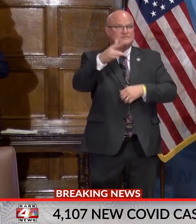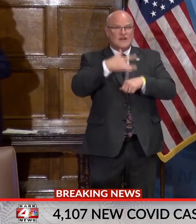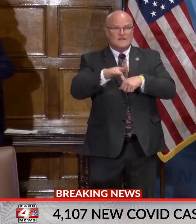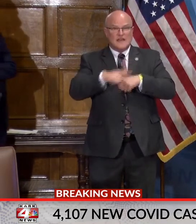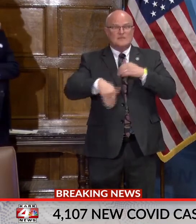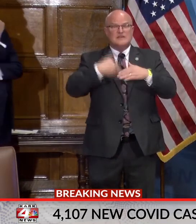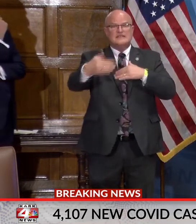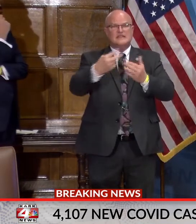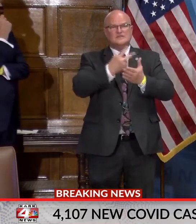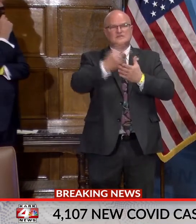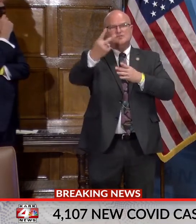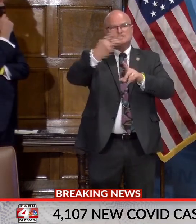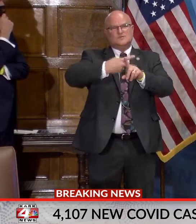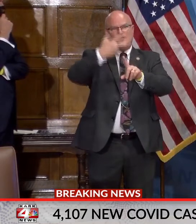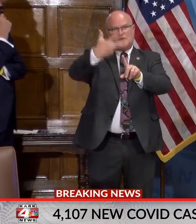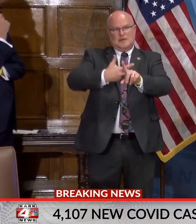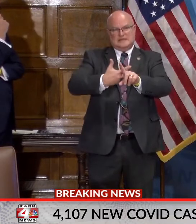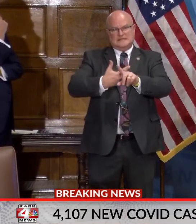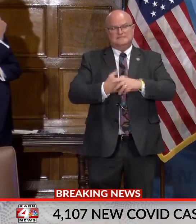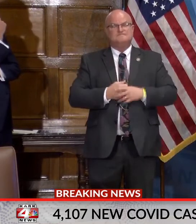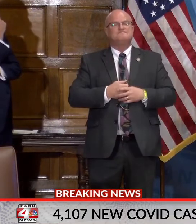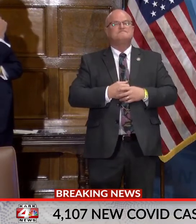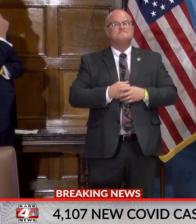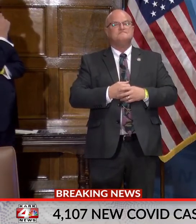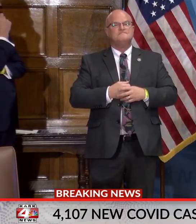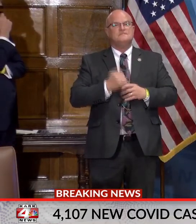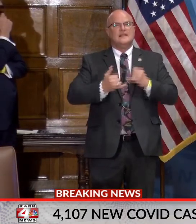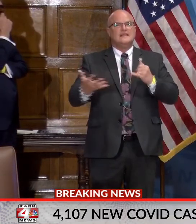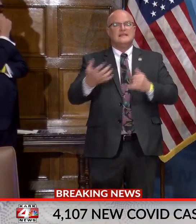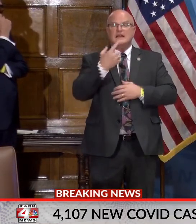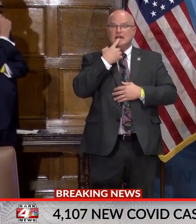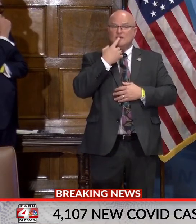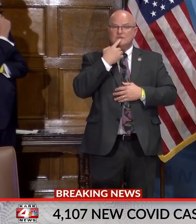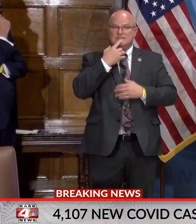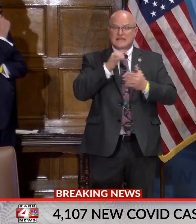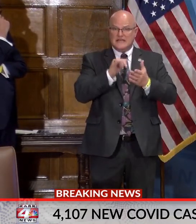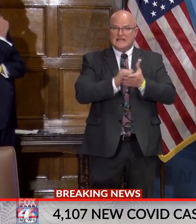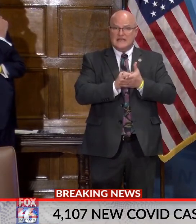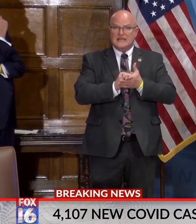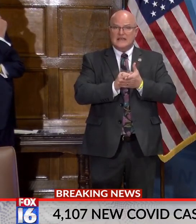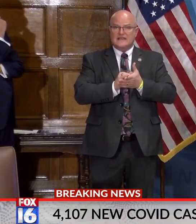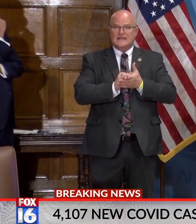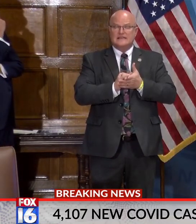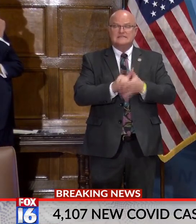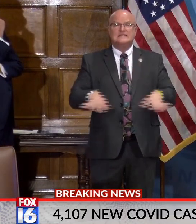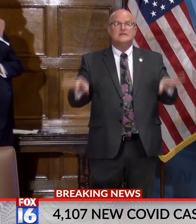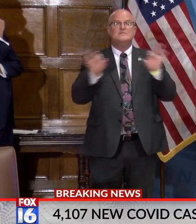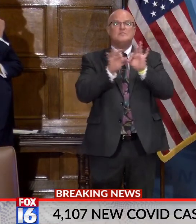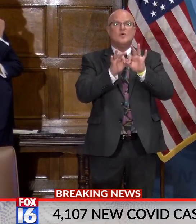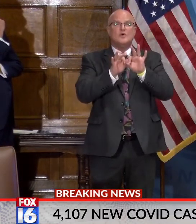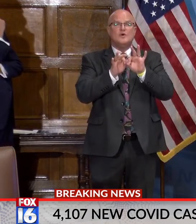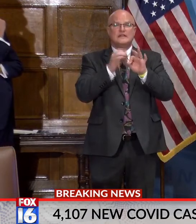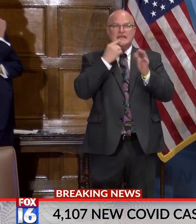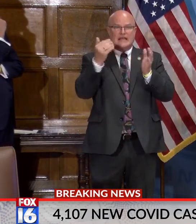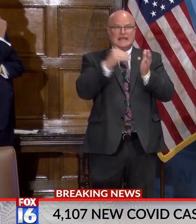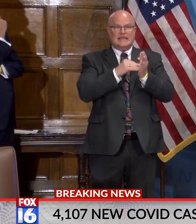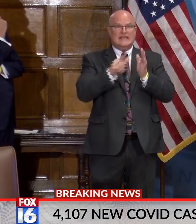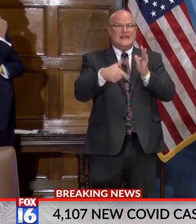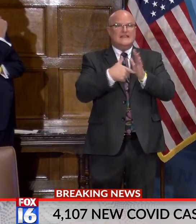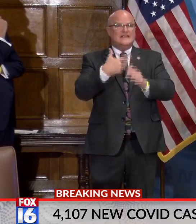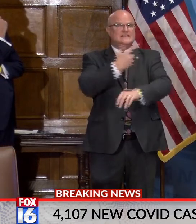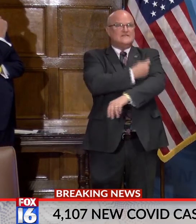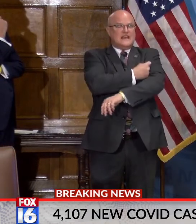next 2 or 3 months. Lastly, let me just say that it is important to reiterate that this vaccine